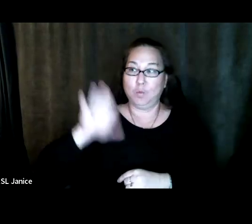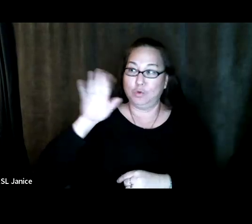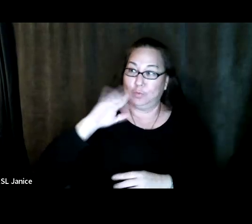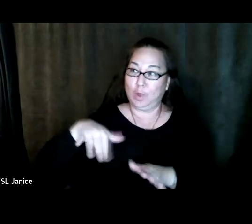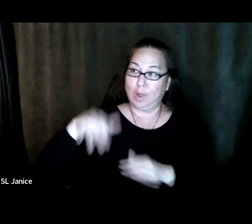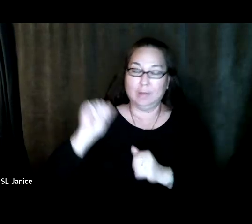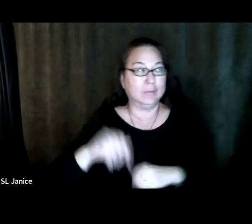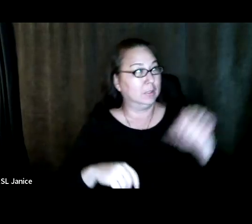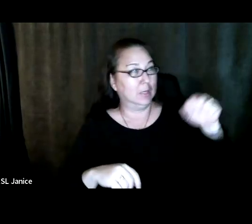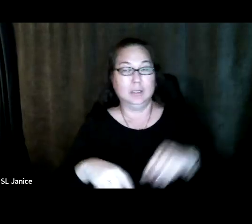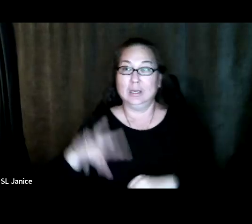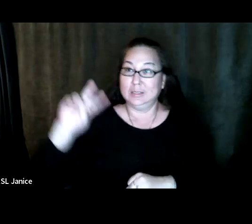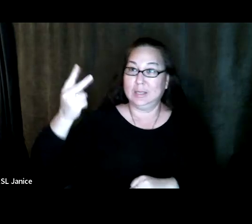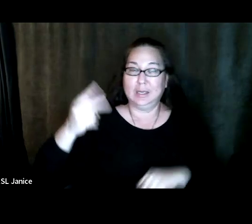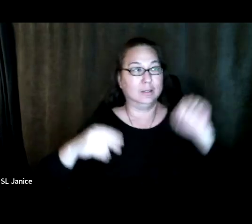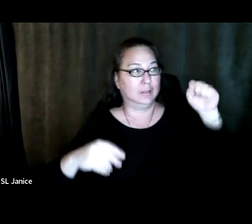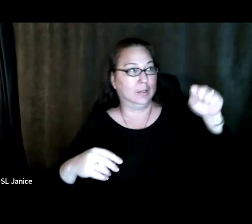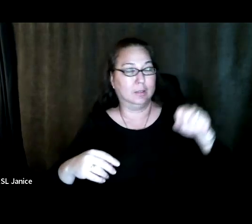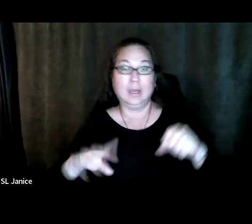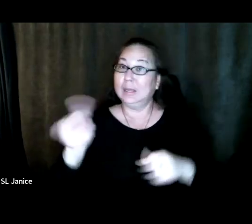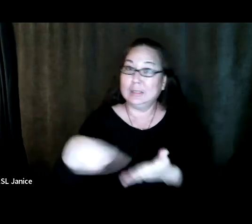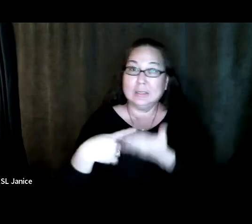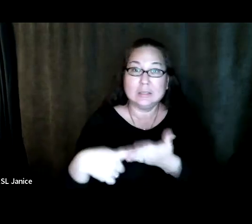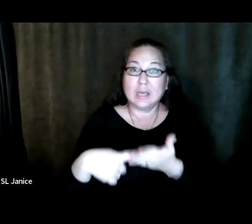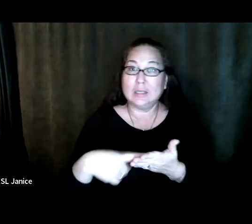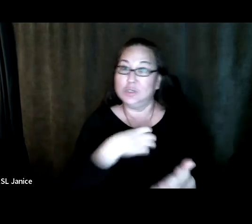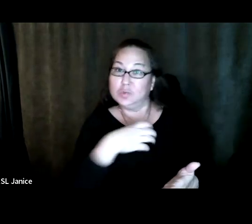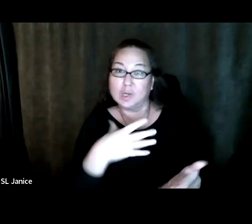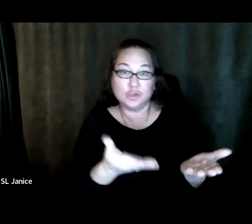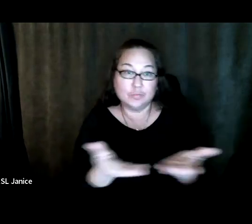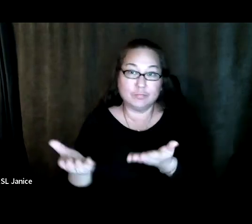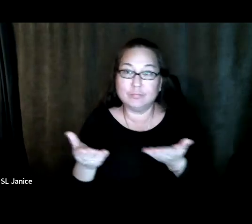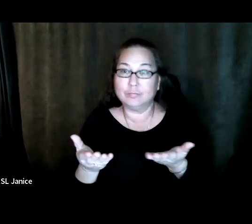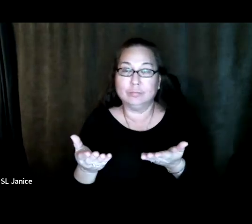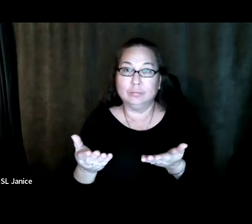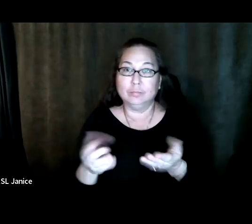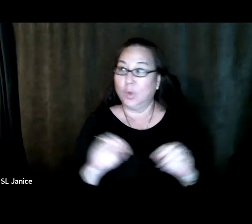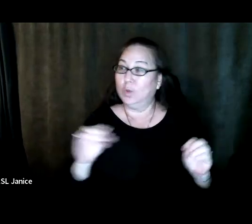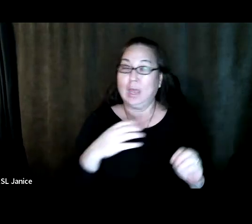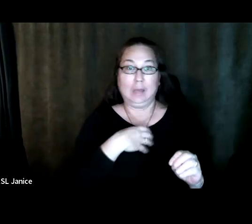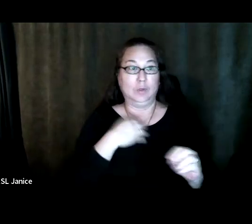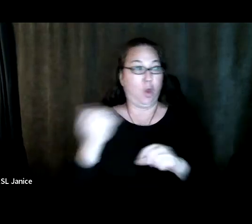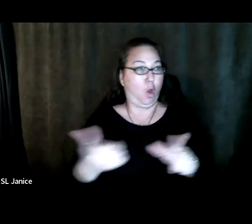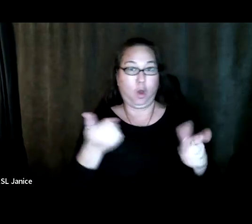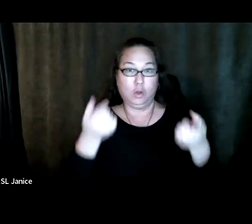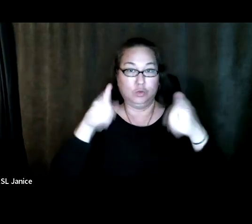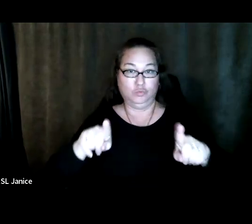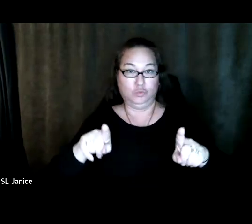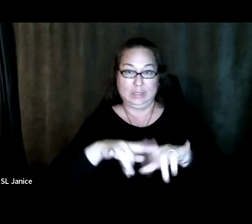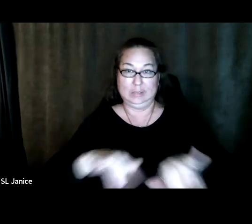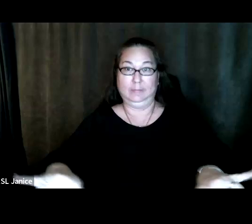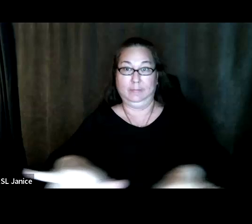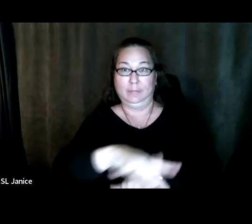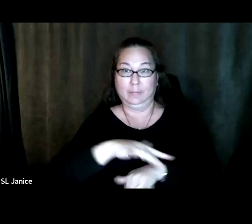moved. Thank you. Is there a second? Thank you. Is there any discussion or objection to the motion? Is there any objection to approving the motion by unanimous